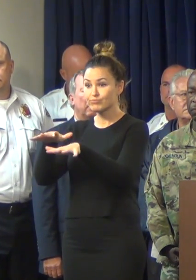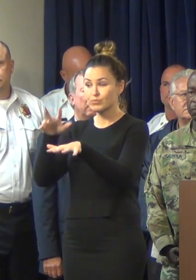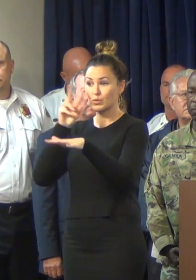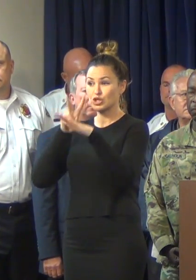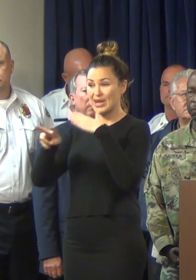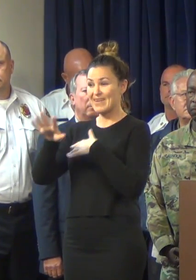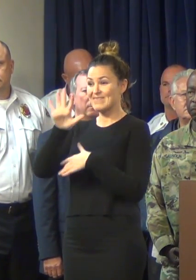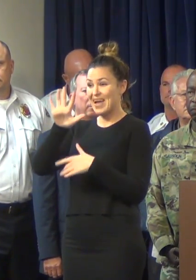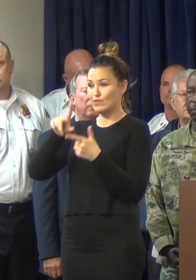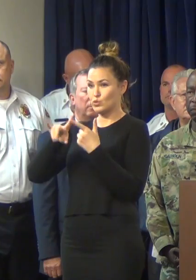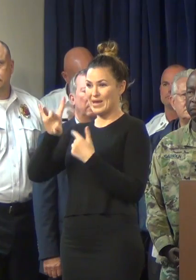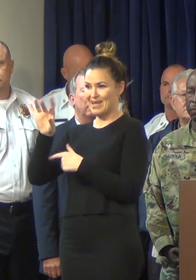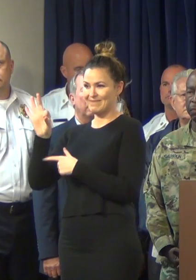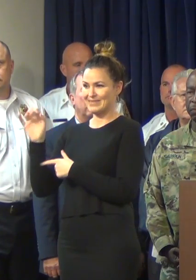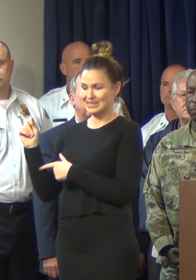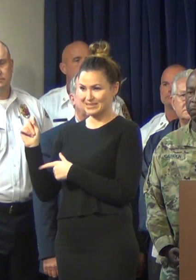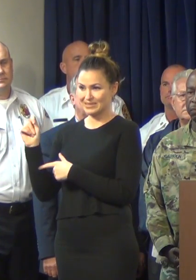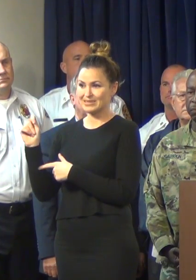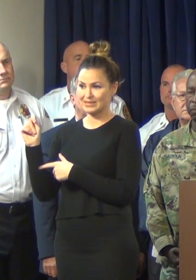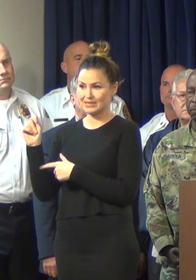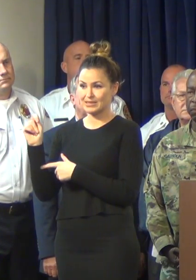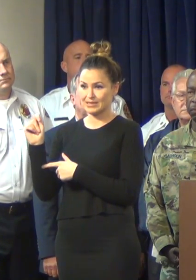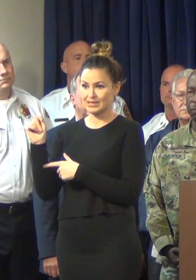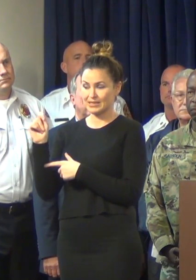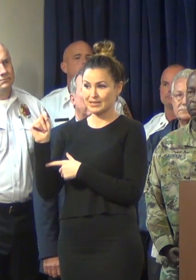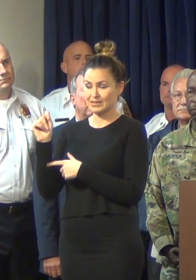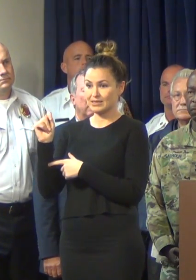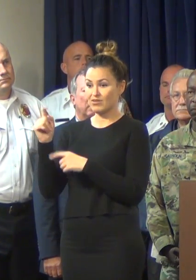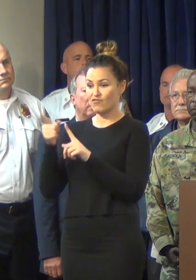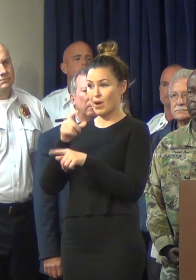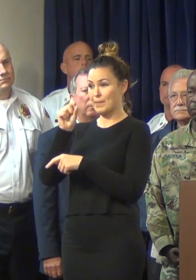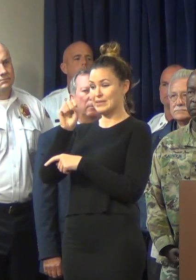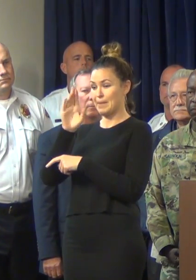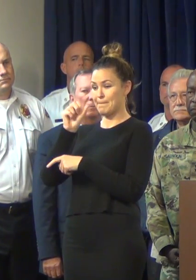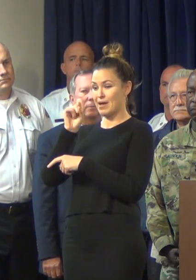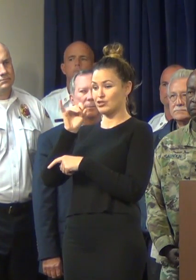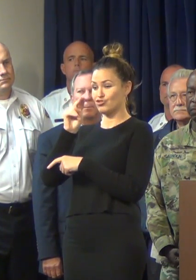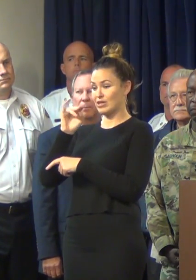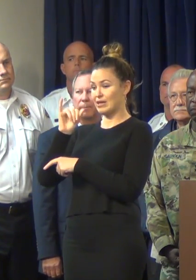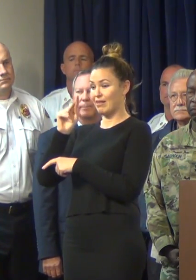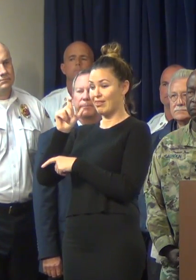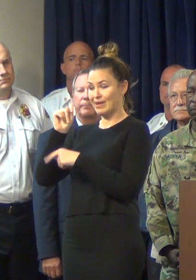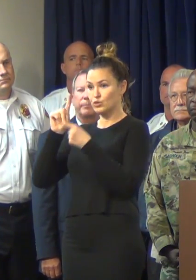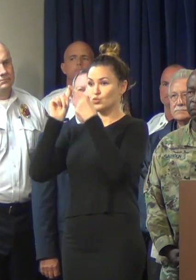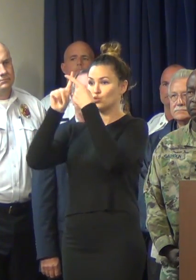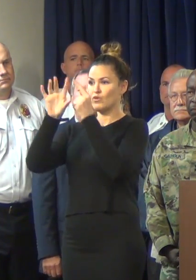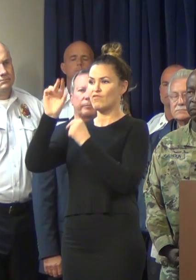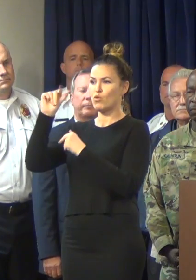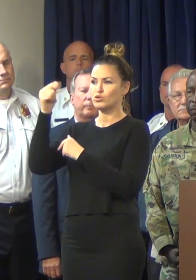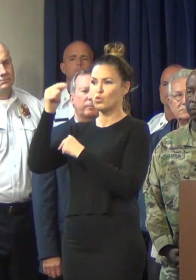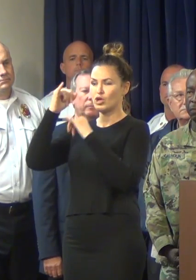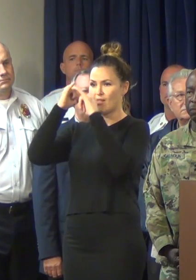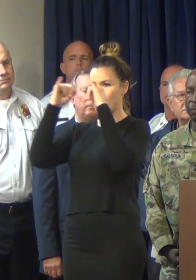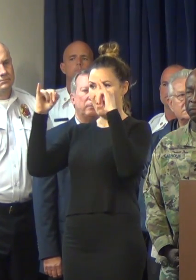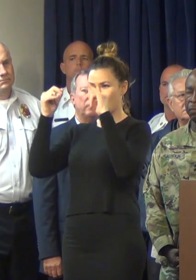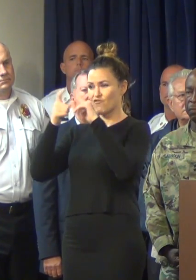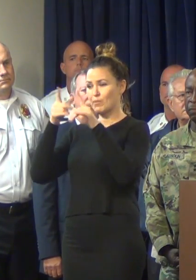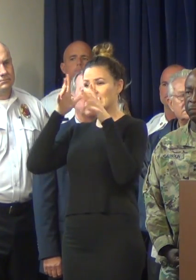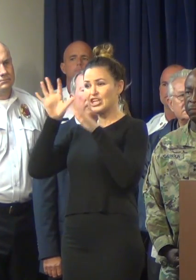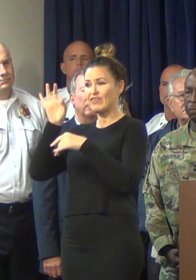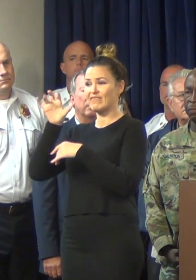project 5 to 8 feet. From Sebastian Inlet to the Florida-Georgia line. 3 to 5 feet from Deerfield Beach